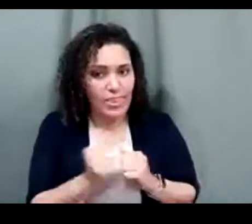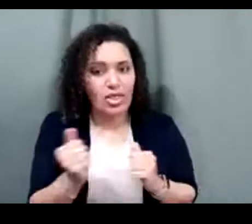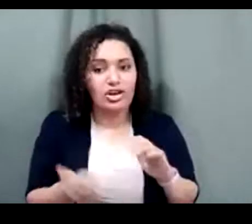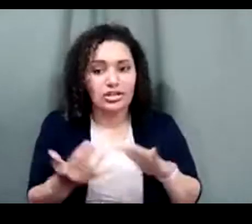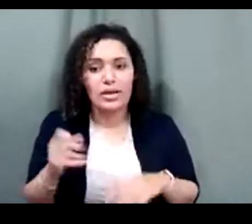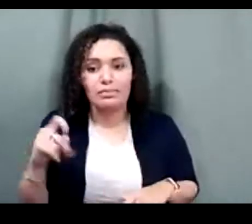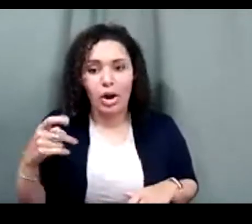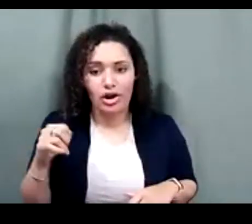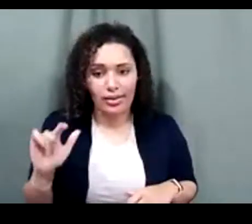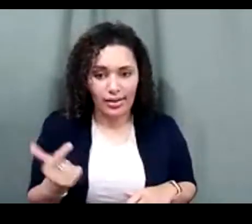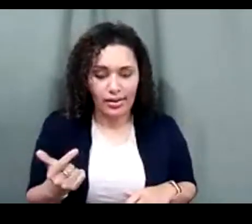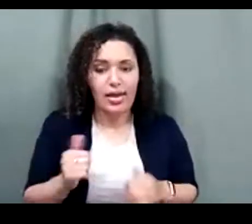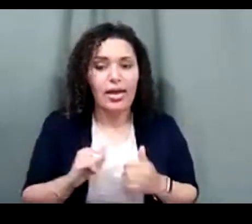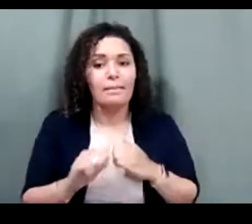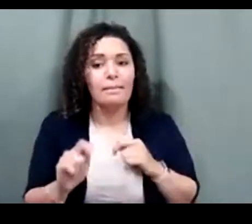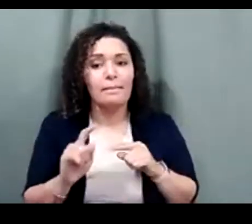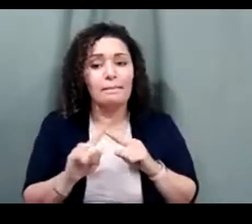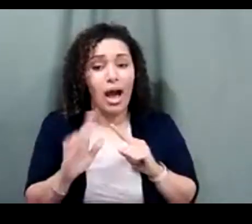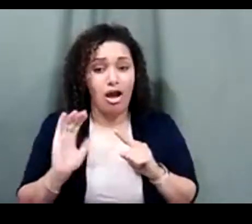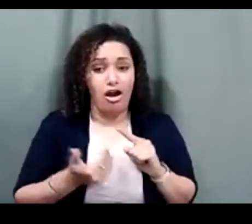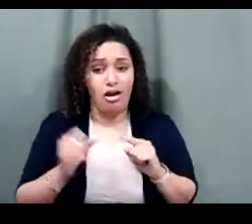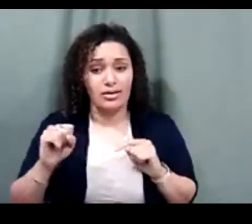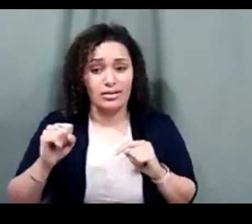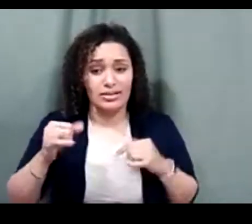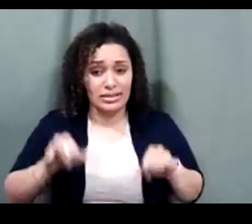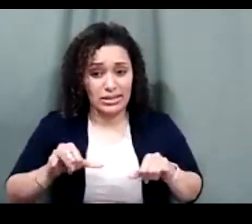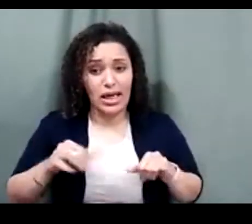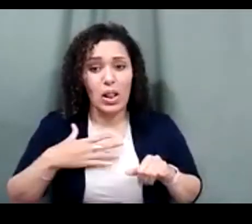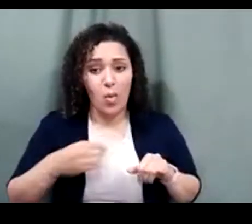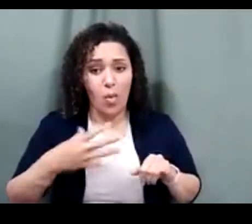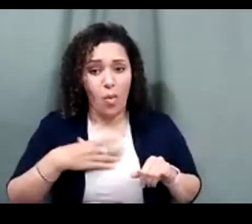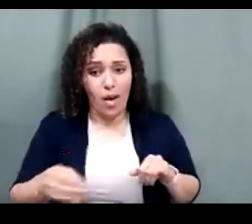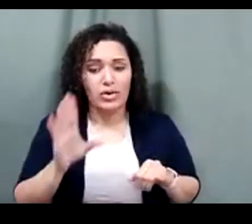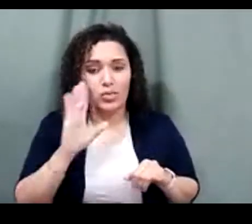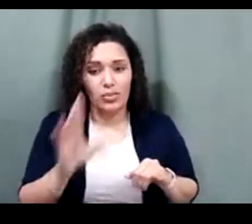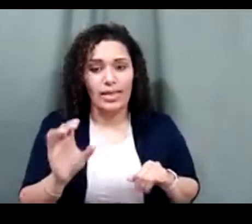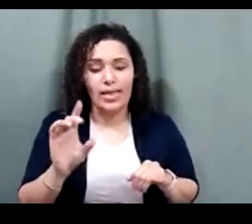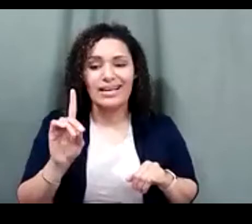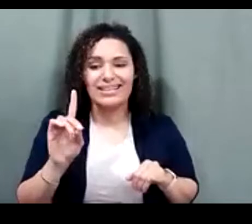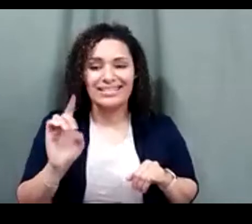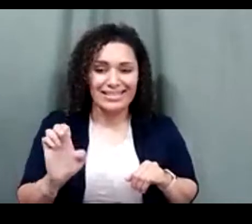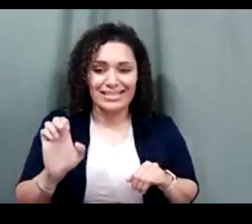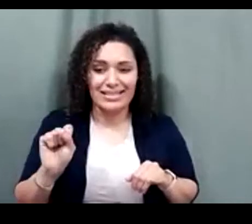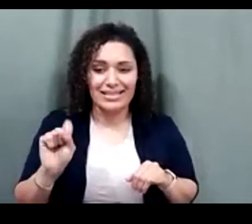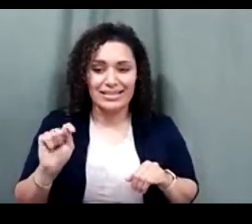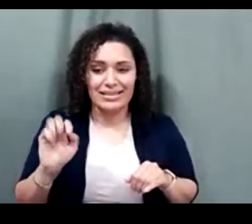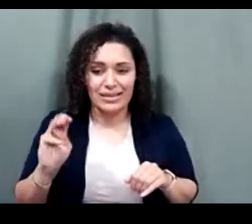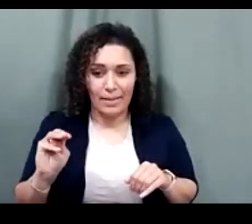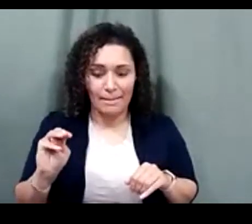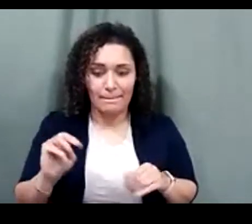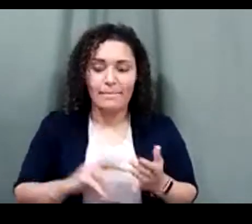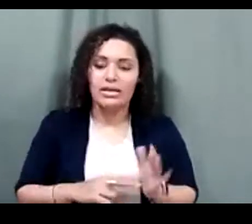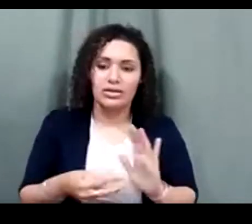with our still whites, we tend to de-stem them. It's called. We have a machine that basically shakes the grapes off of